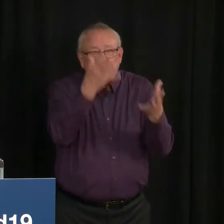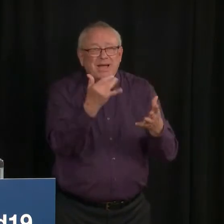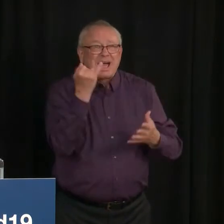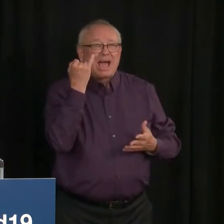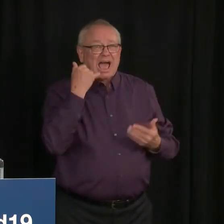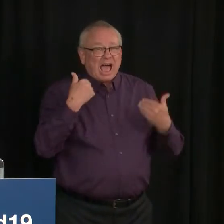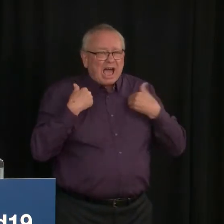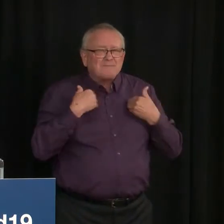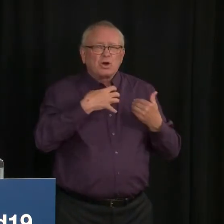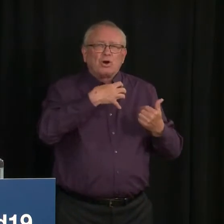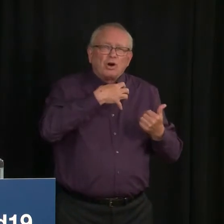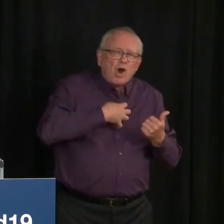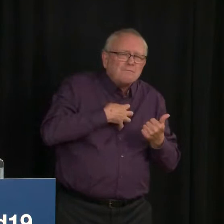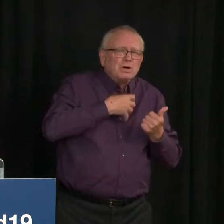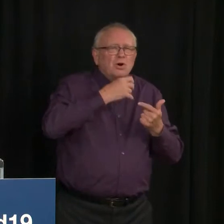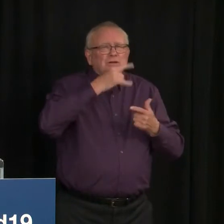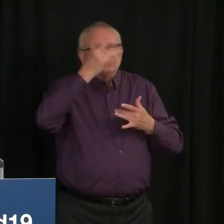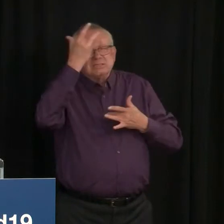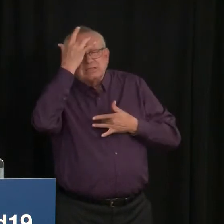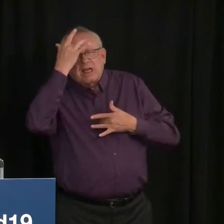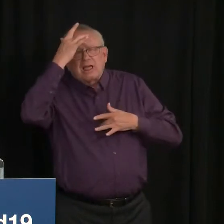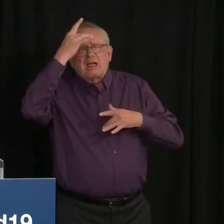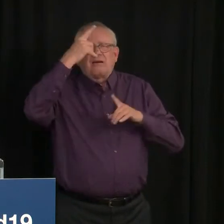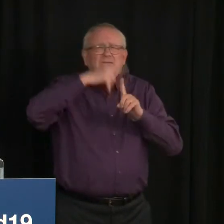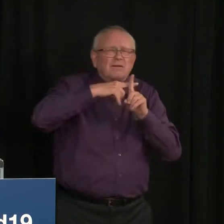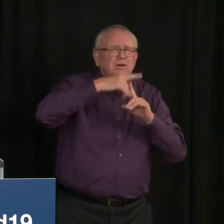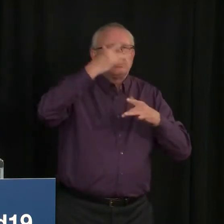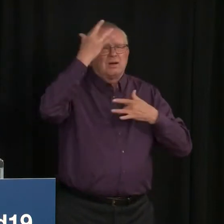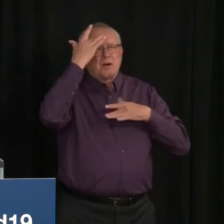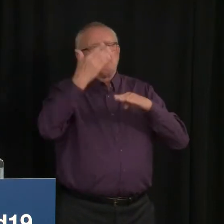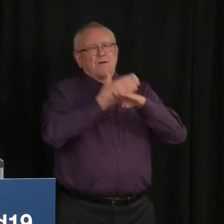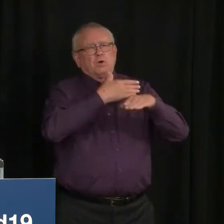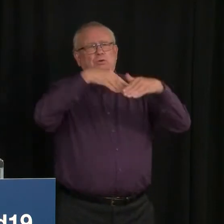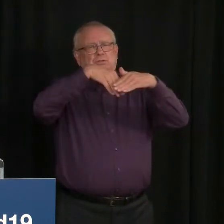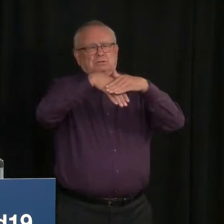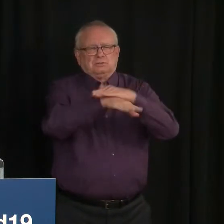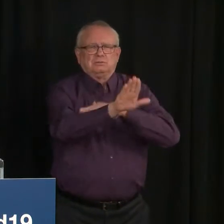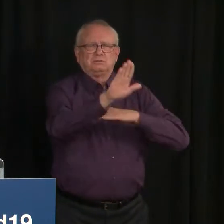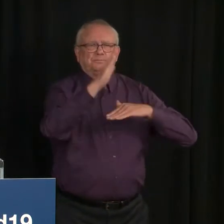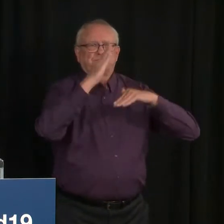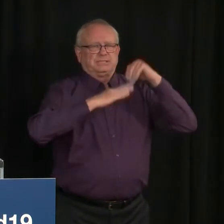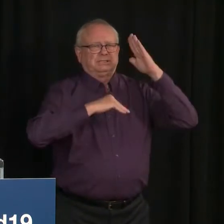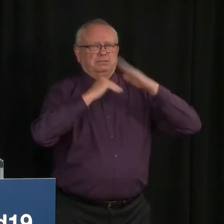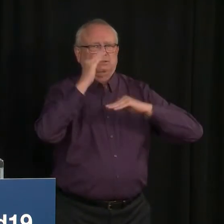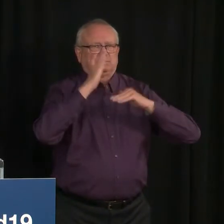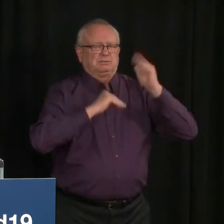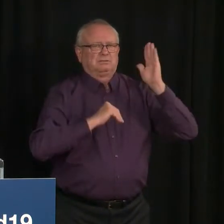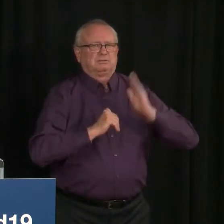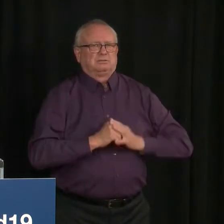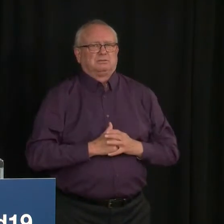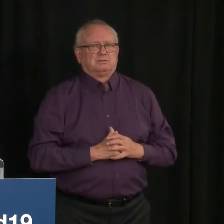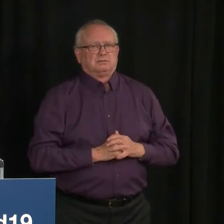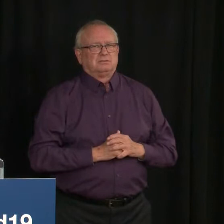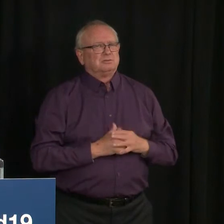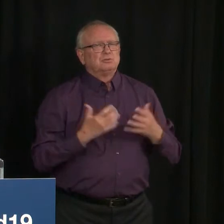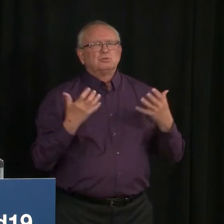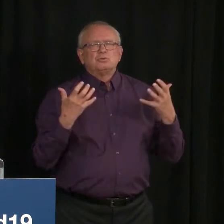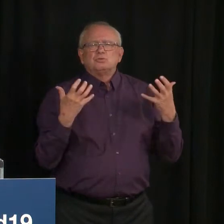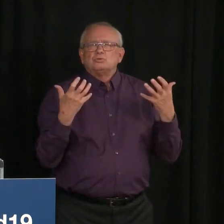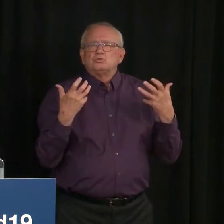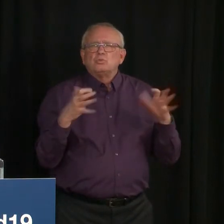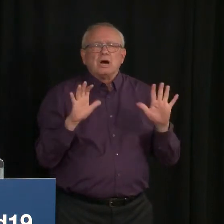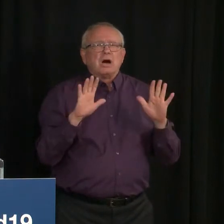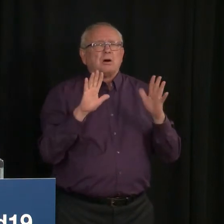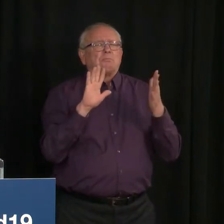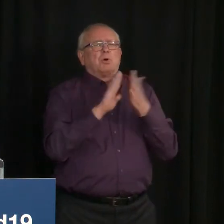delay getting new or worsening health issues looked at, and to protect everyone involved, we have protocols to safely care for confirmed